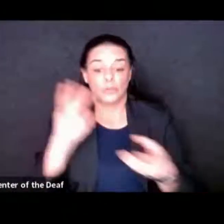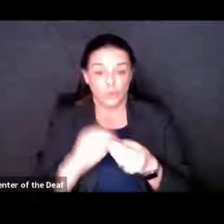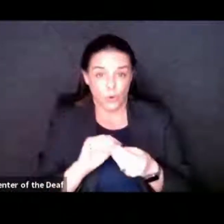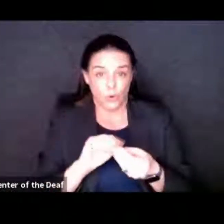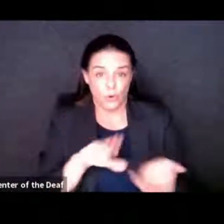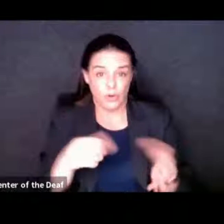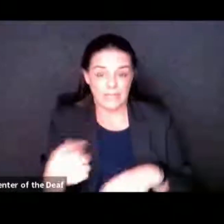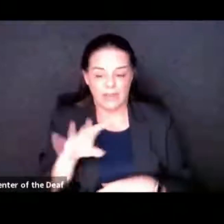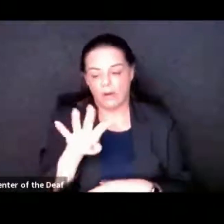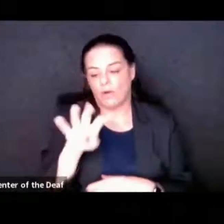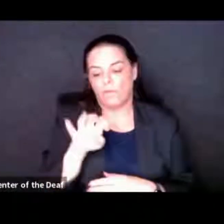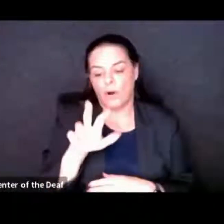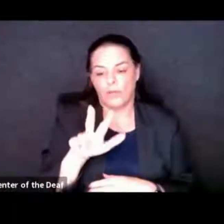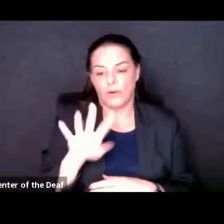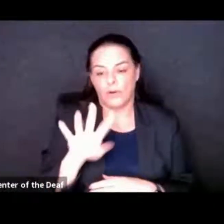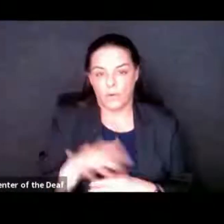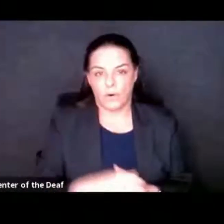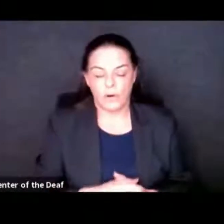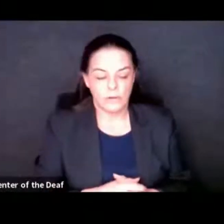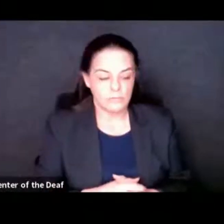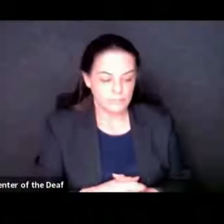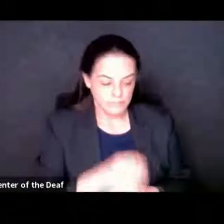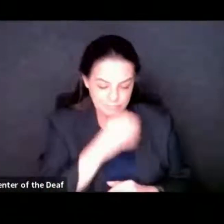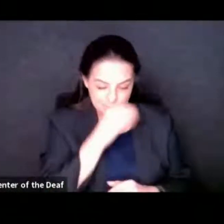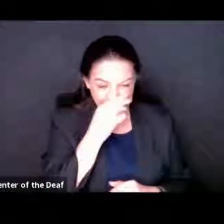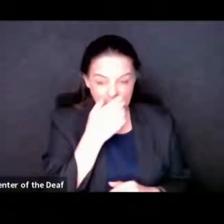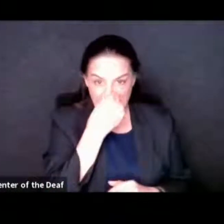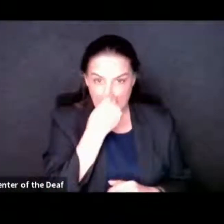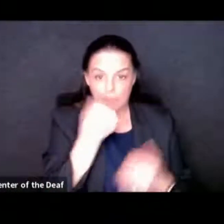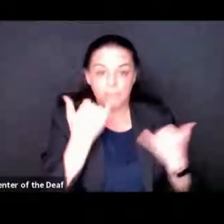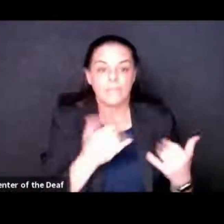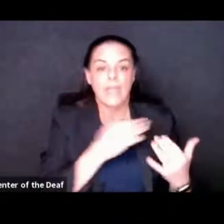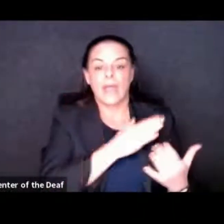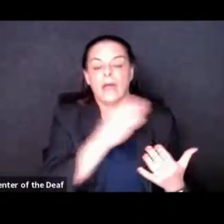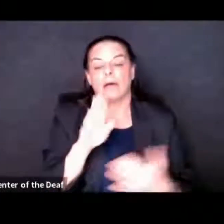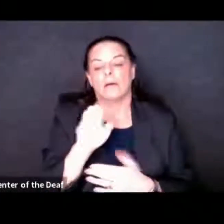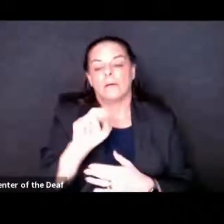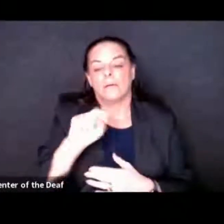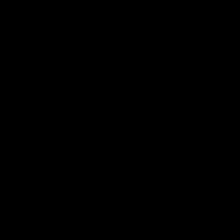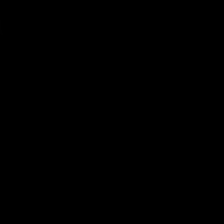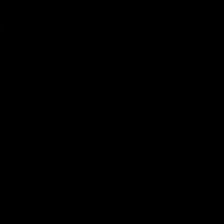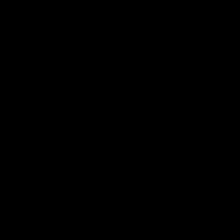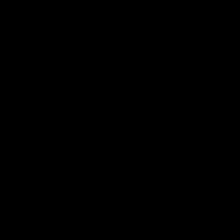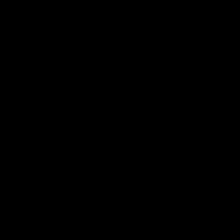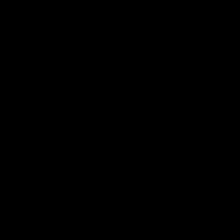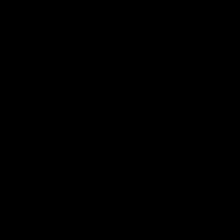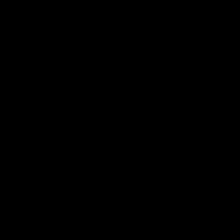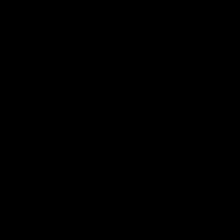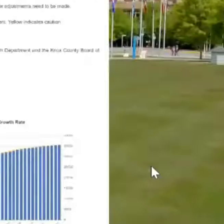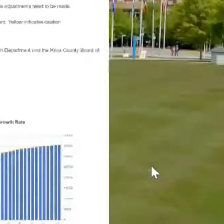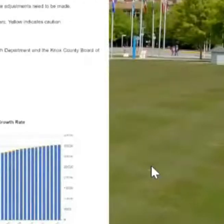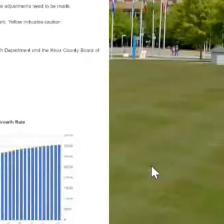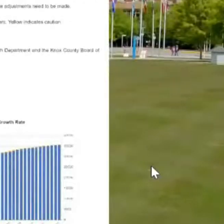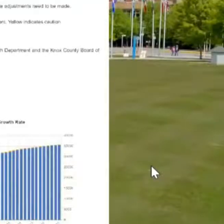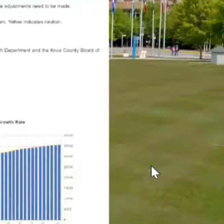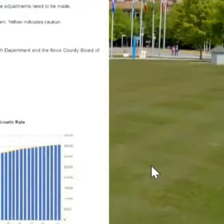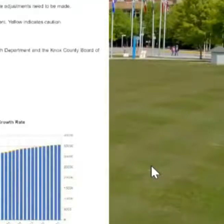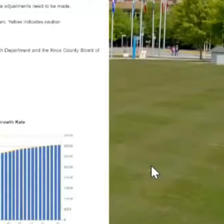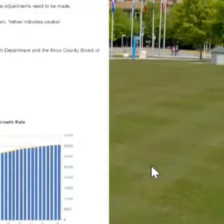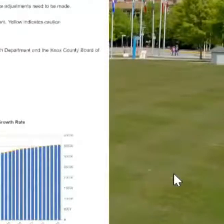to 434. Now we'll turn to the benchmarks. All of this data that we're going to talk about is